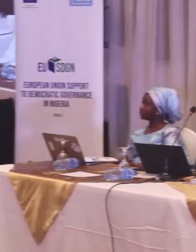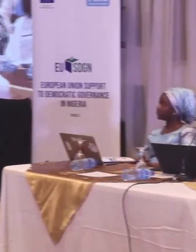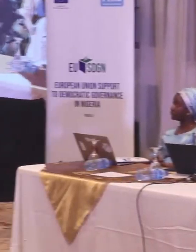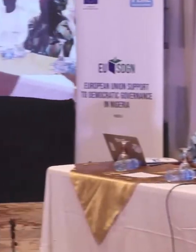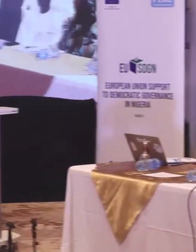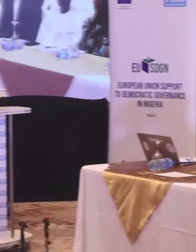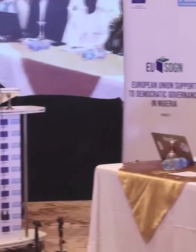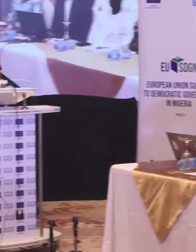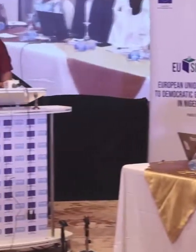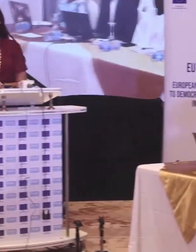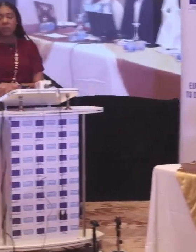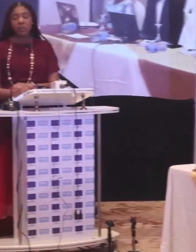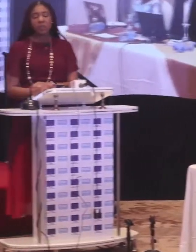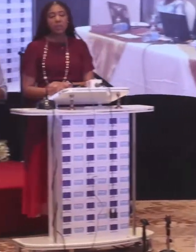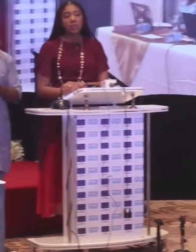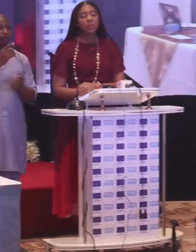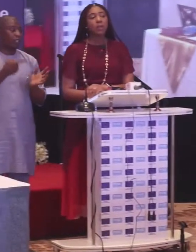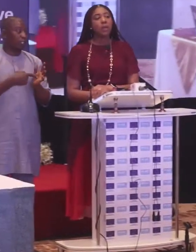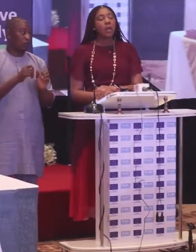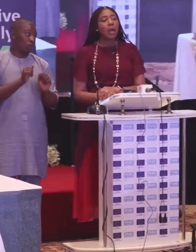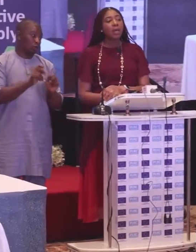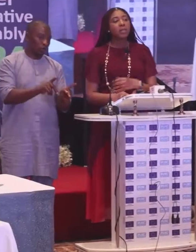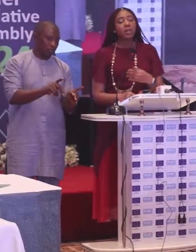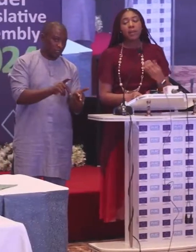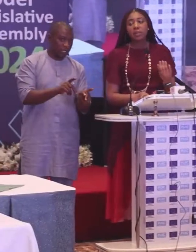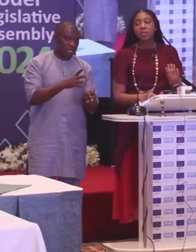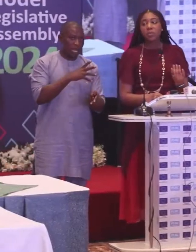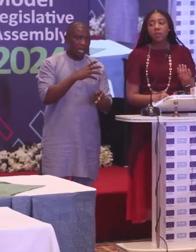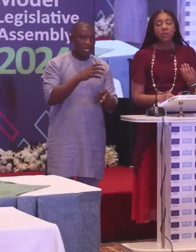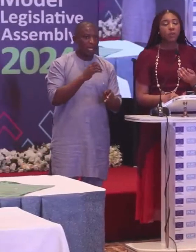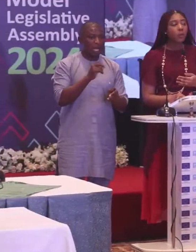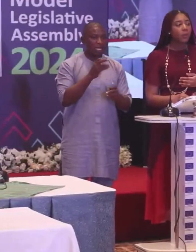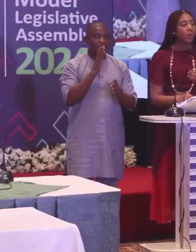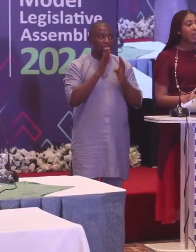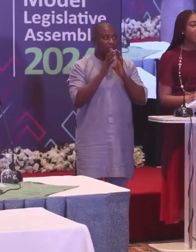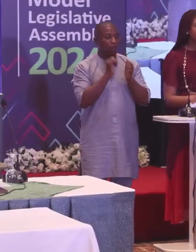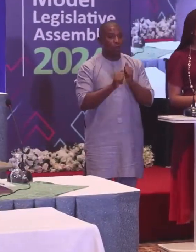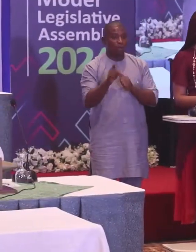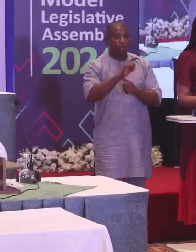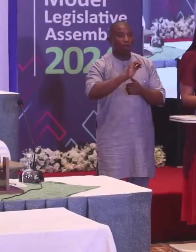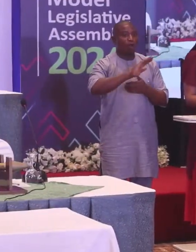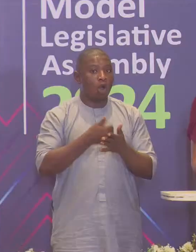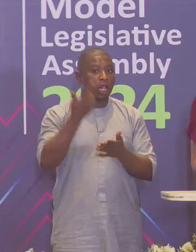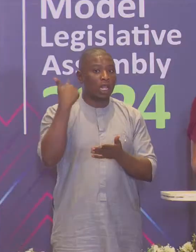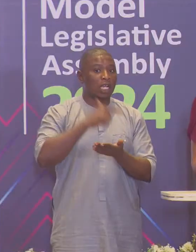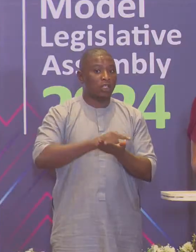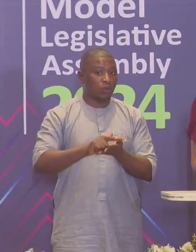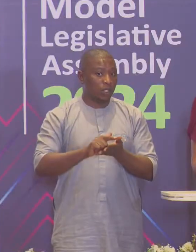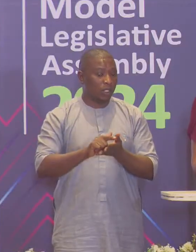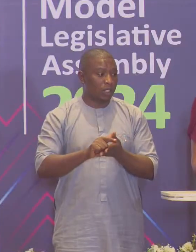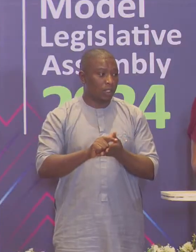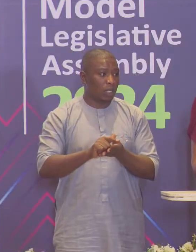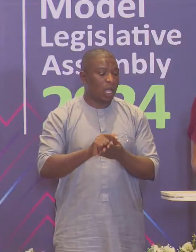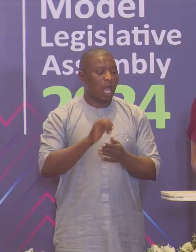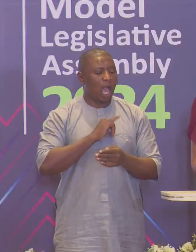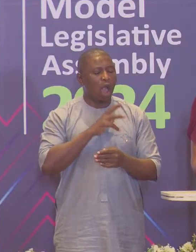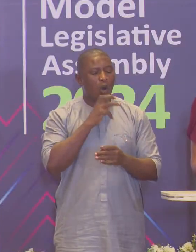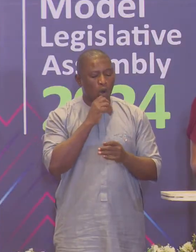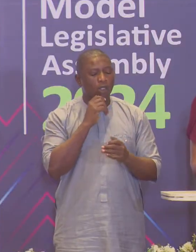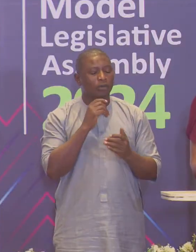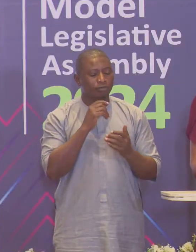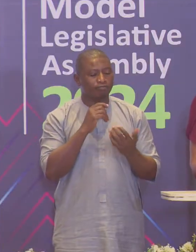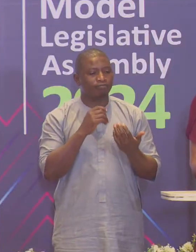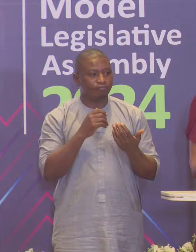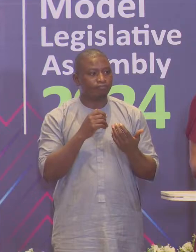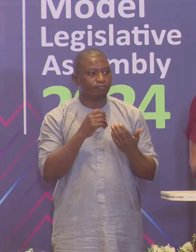best use of this opportunity. And interacting with you all last week, I was extremely impressed